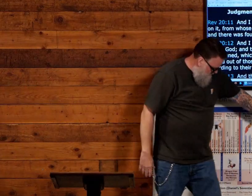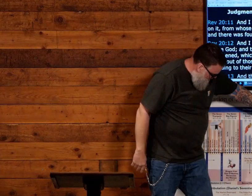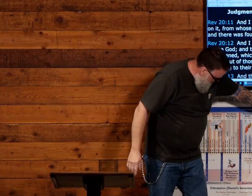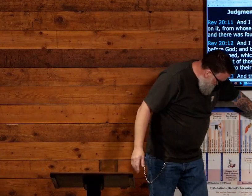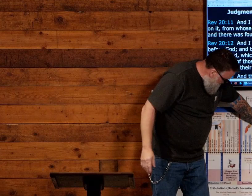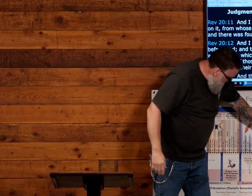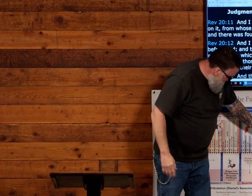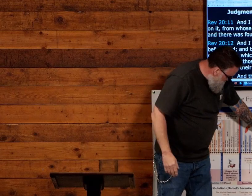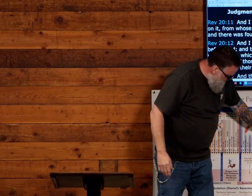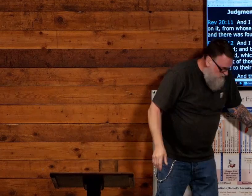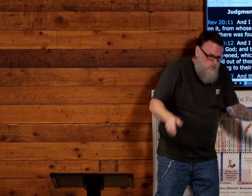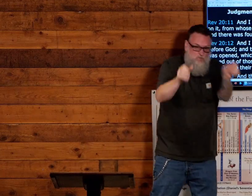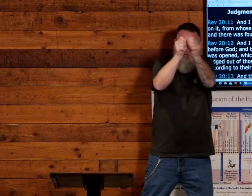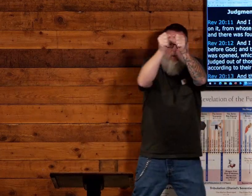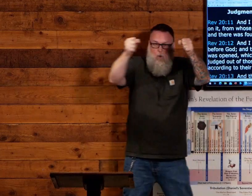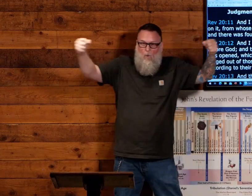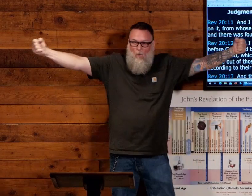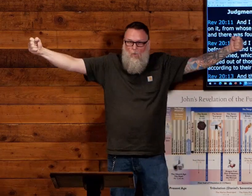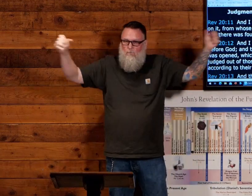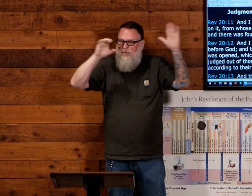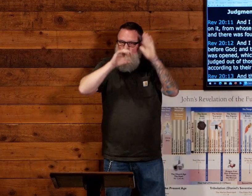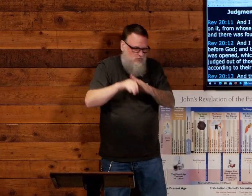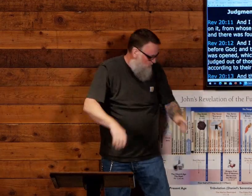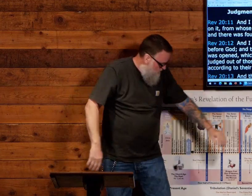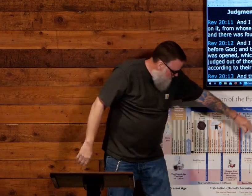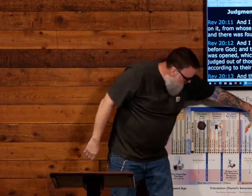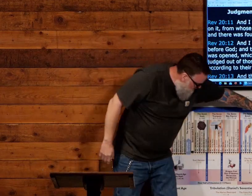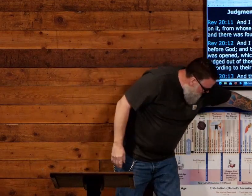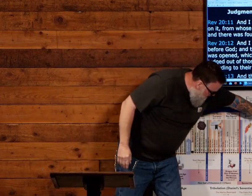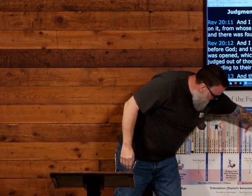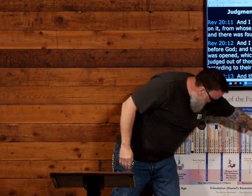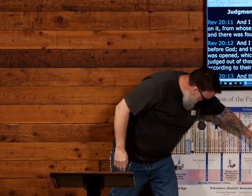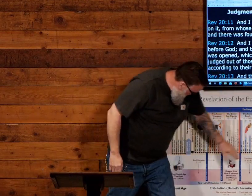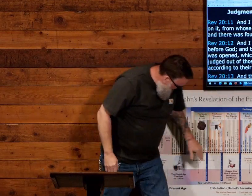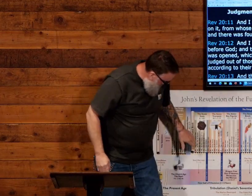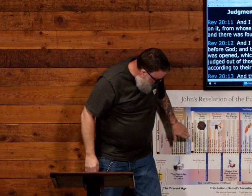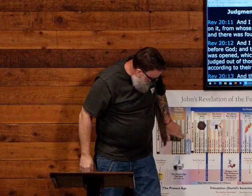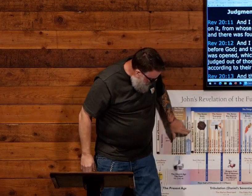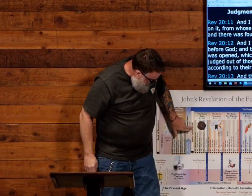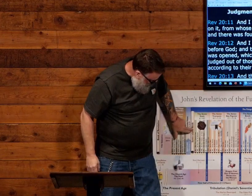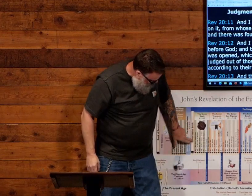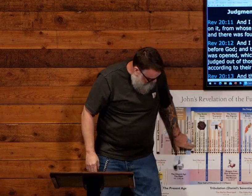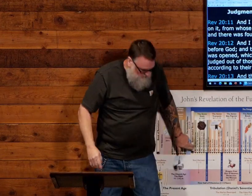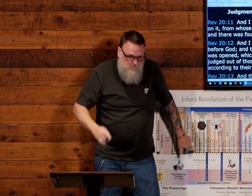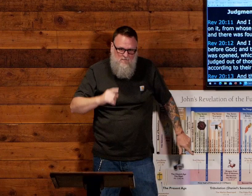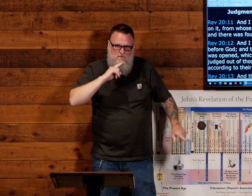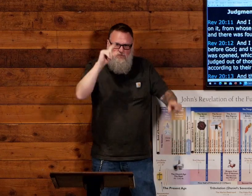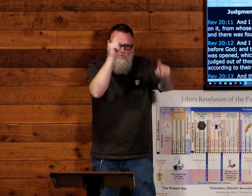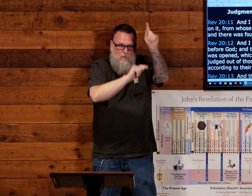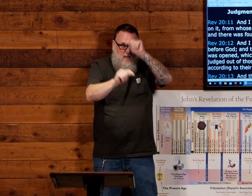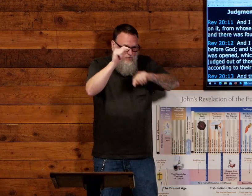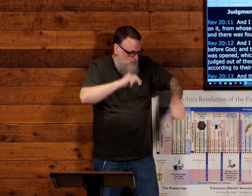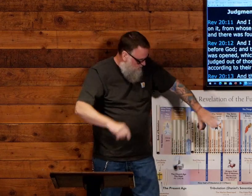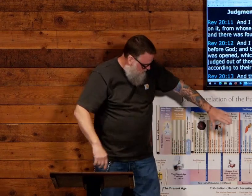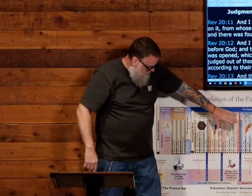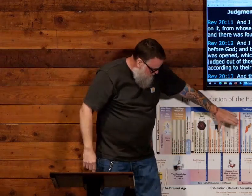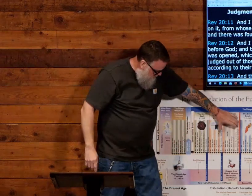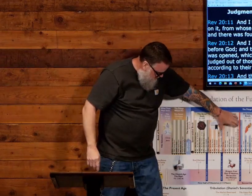After the tribulation has been completed, we see the scroll here that had been opened up during the portion of